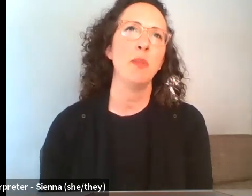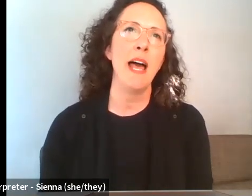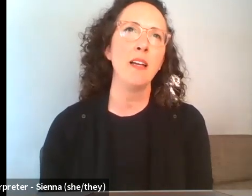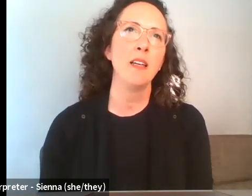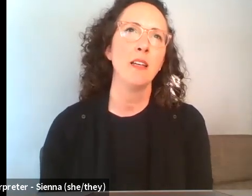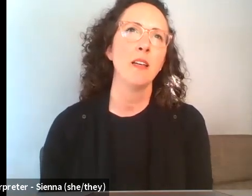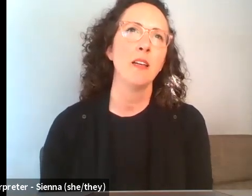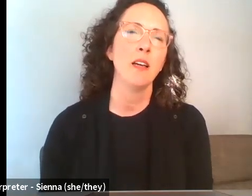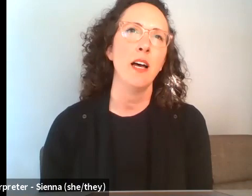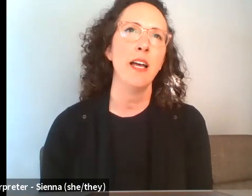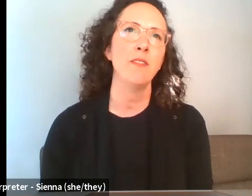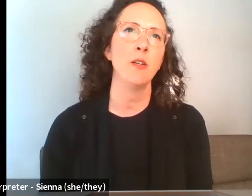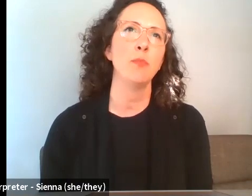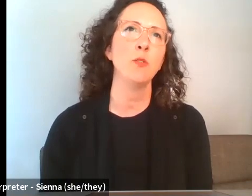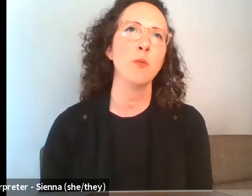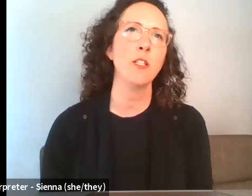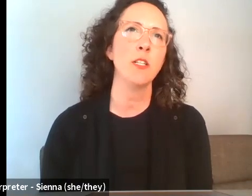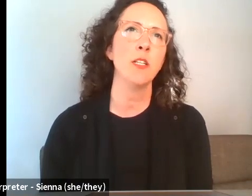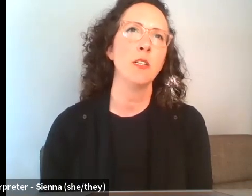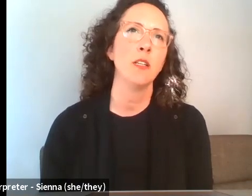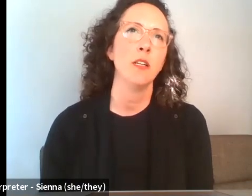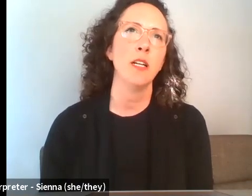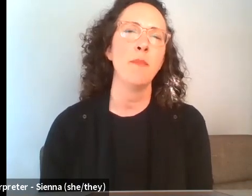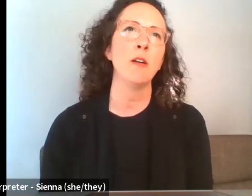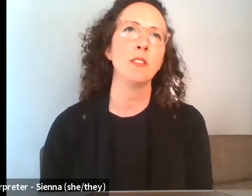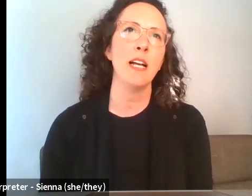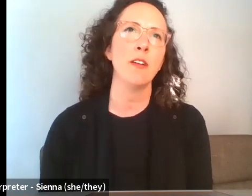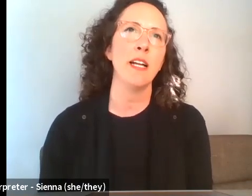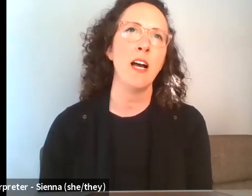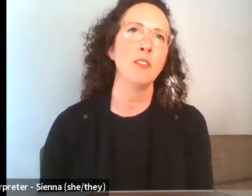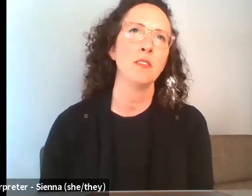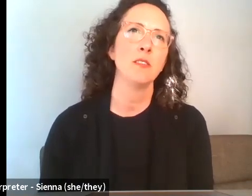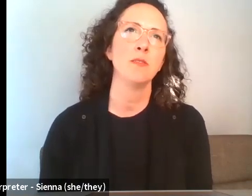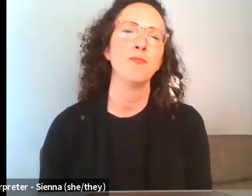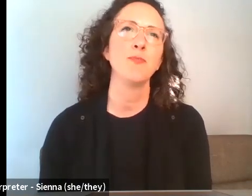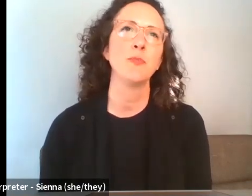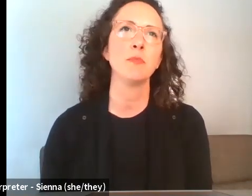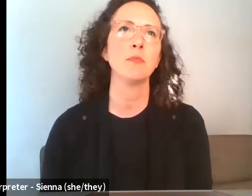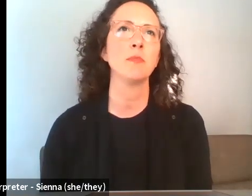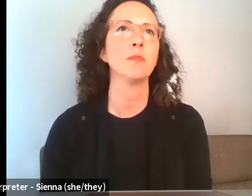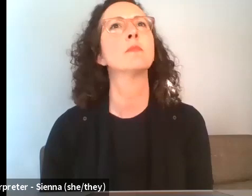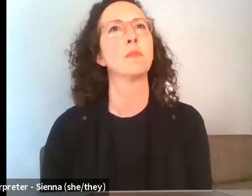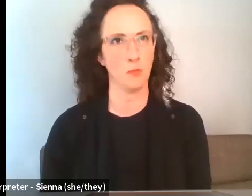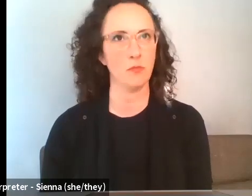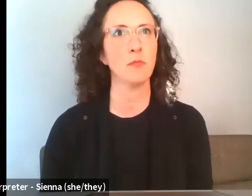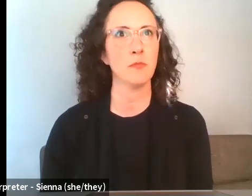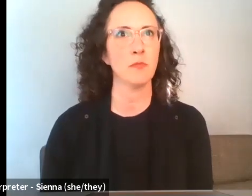I am Black. I have on a blue sweatshirt and I'm outside right now.